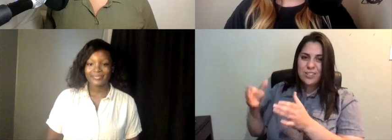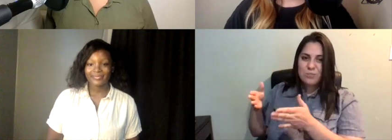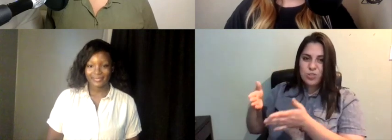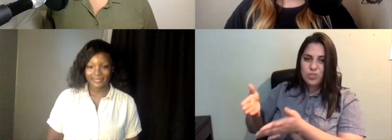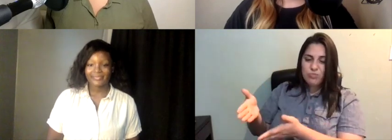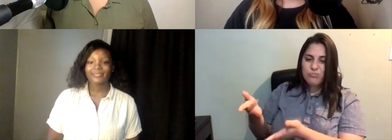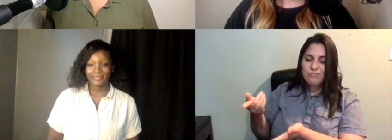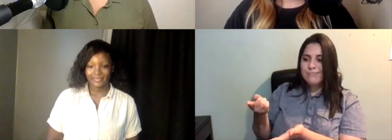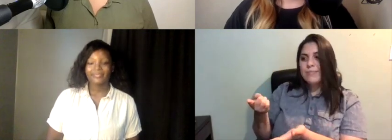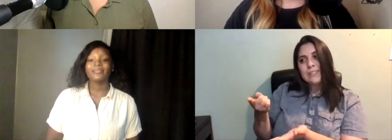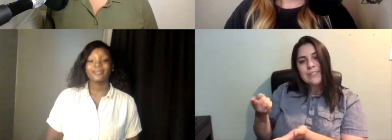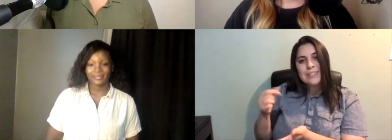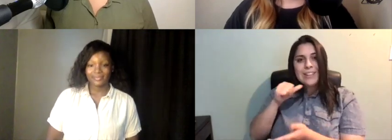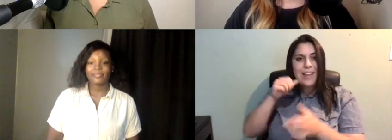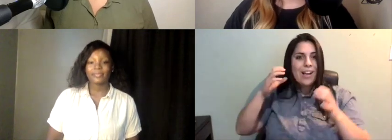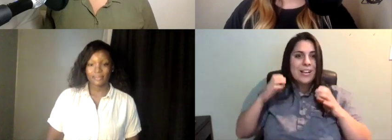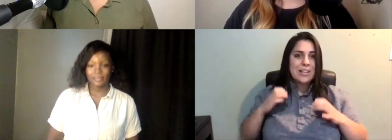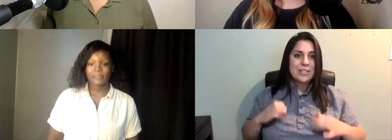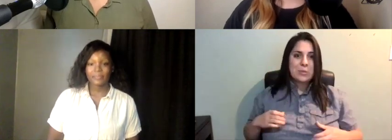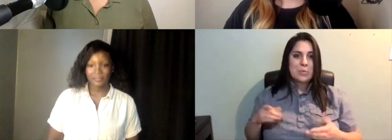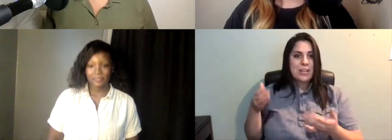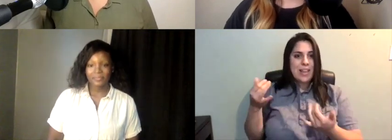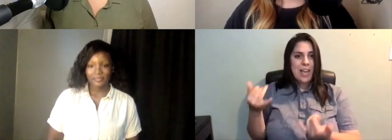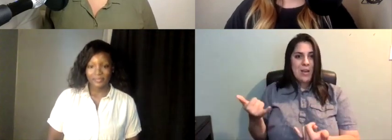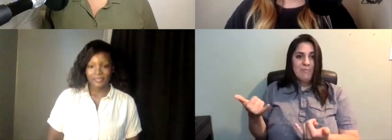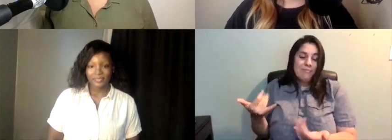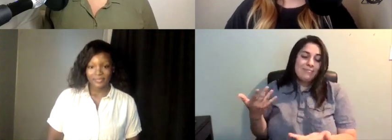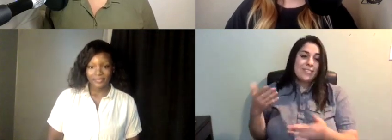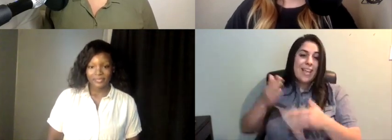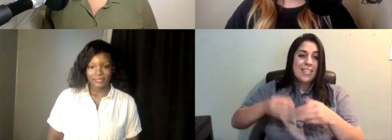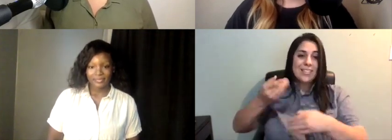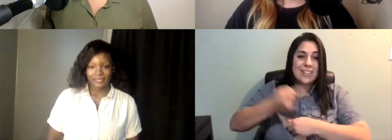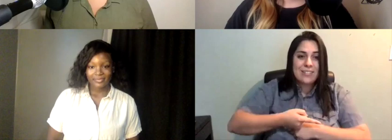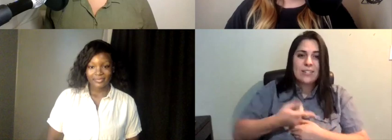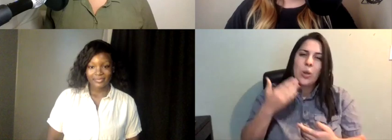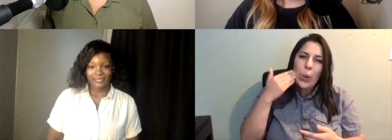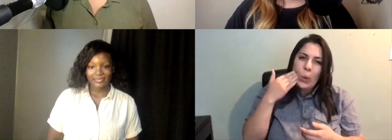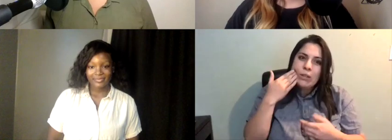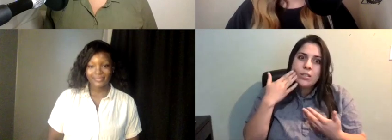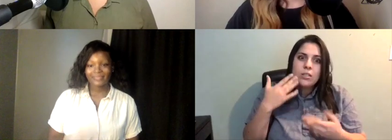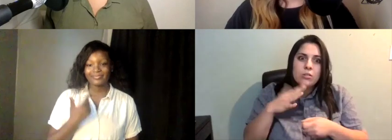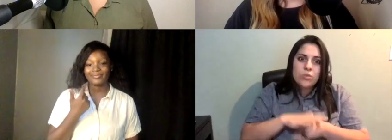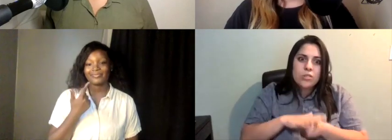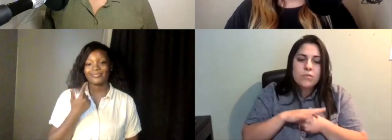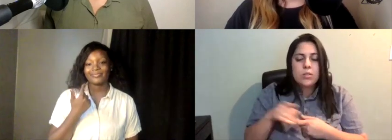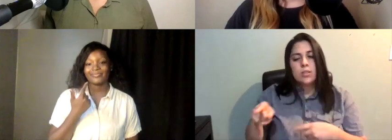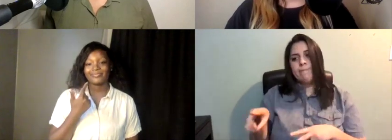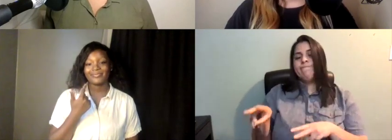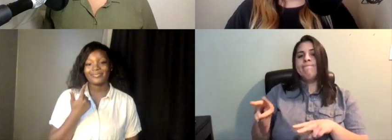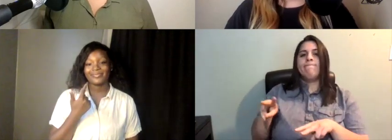up not being a customer anymore at the end of the day. So that was kind of stressful, you know, that customer service side of life.